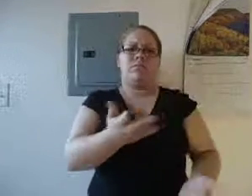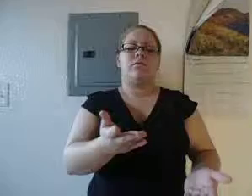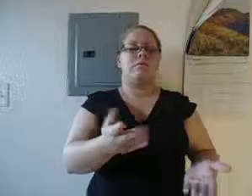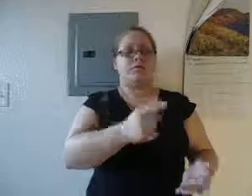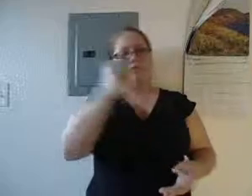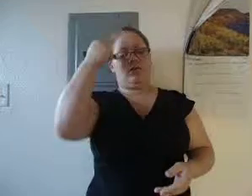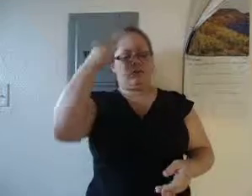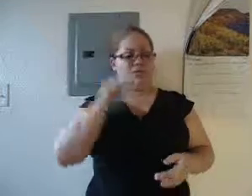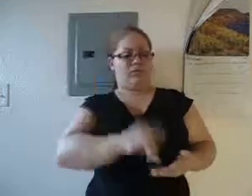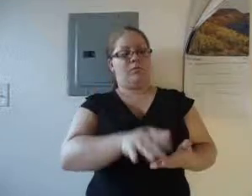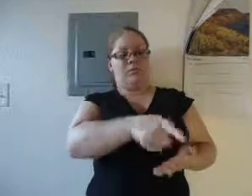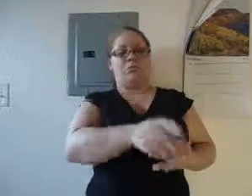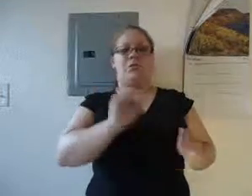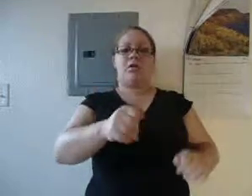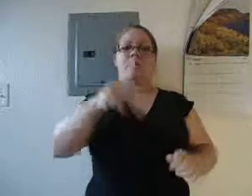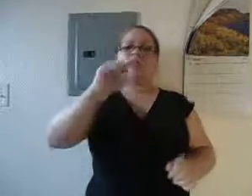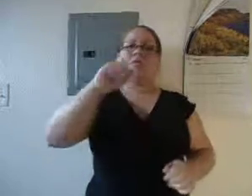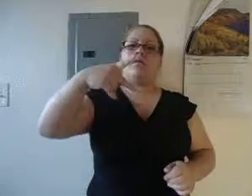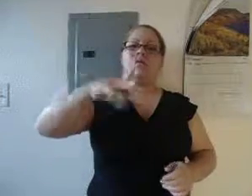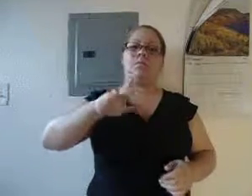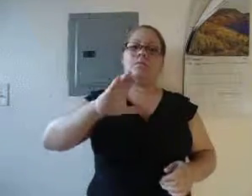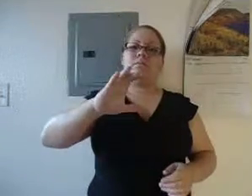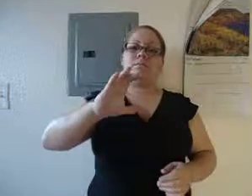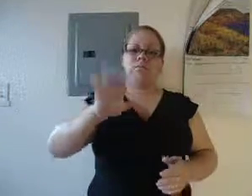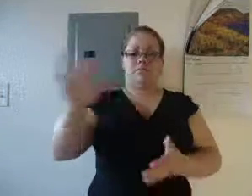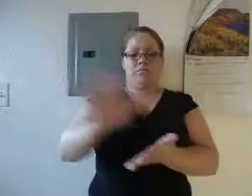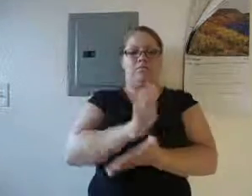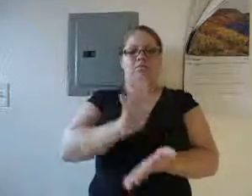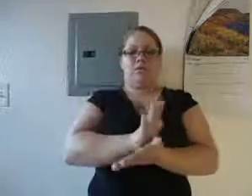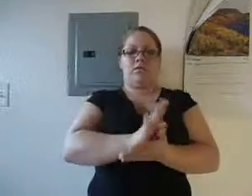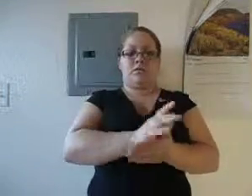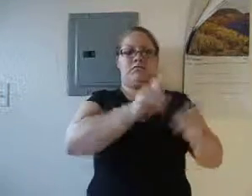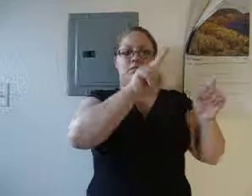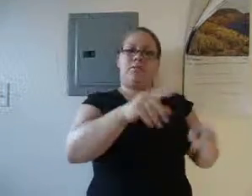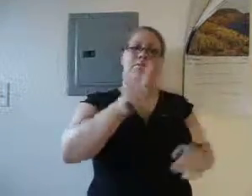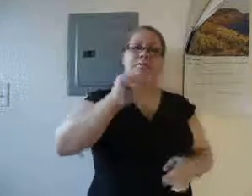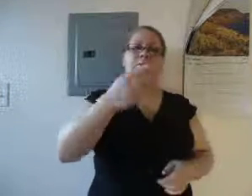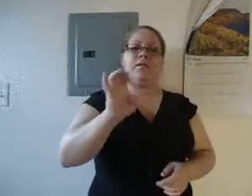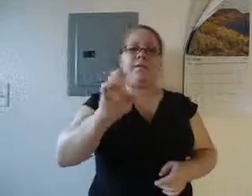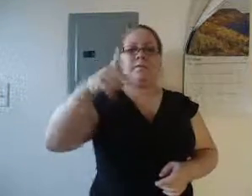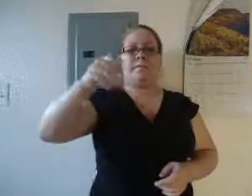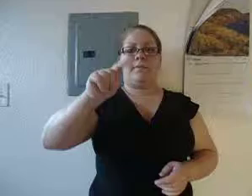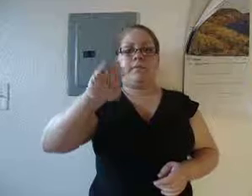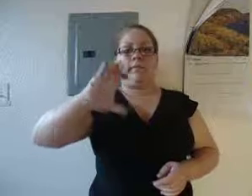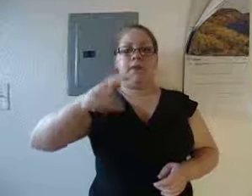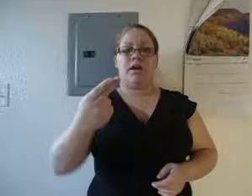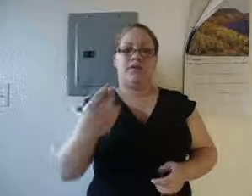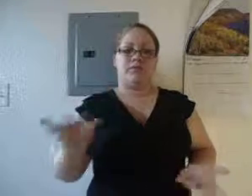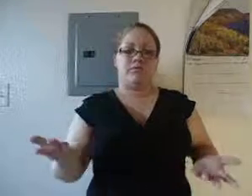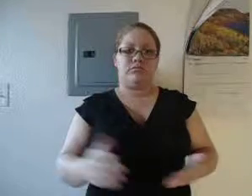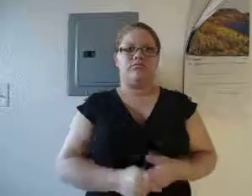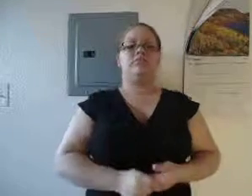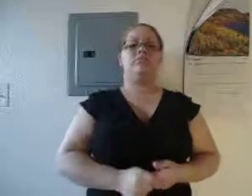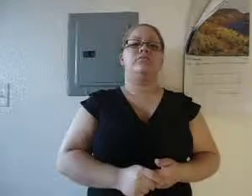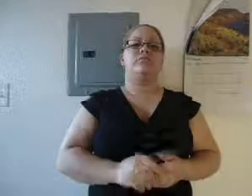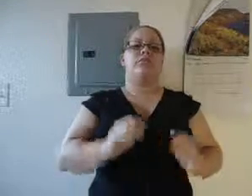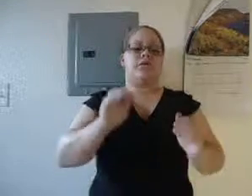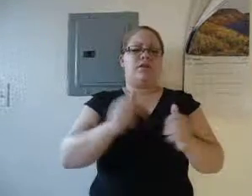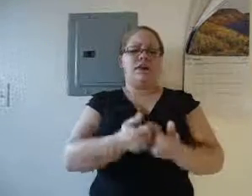discourse communities and how writers respond to each other, and how writers are writing to create a body of knowledge, and then they become